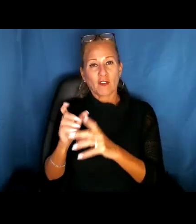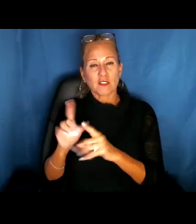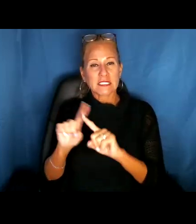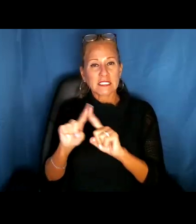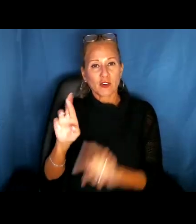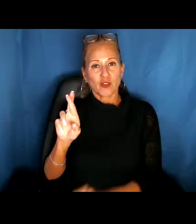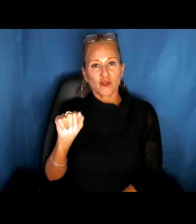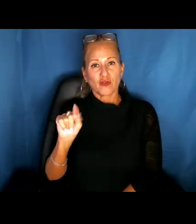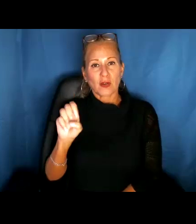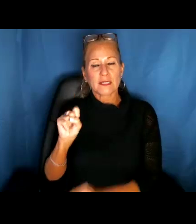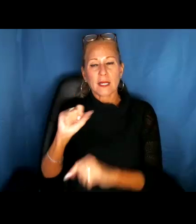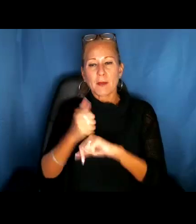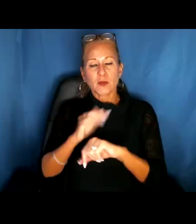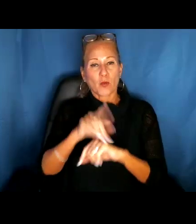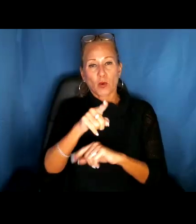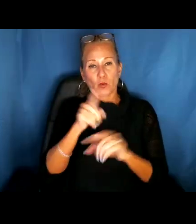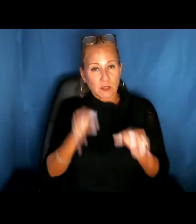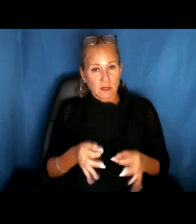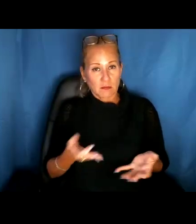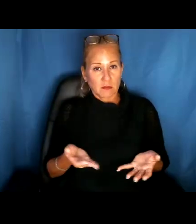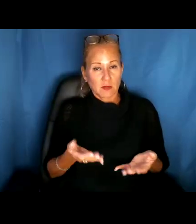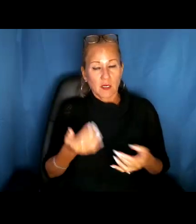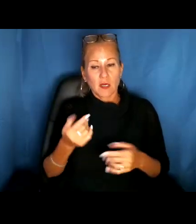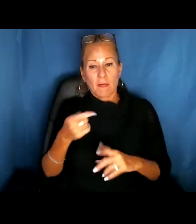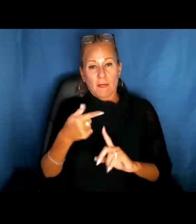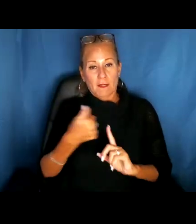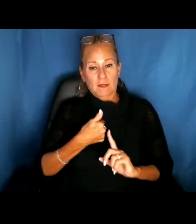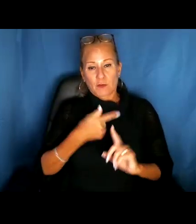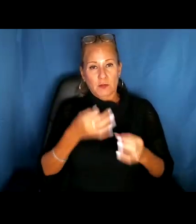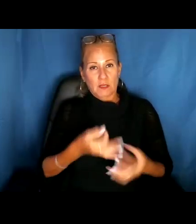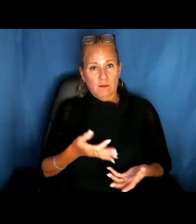what you decide, the person that is directing,